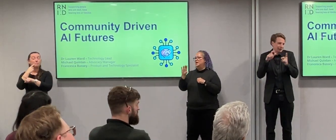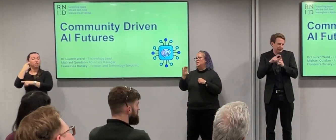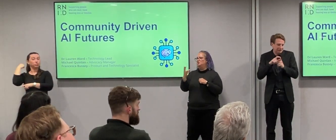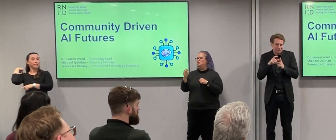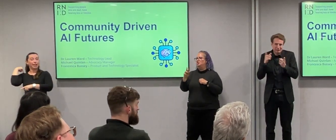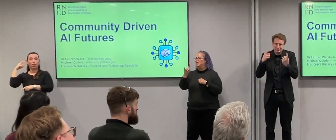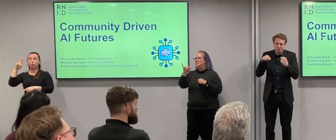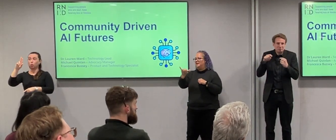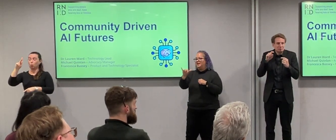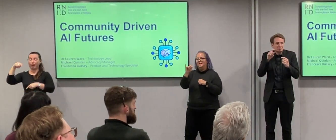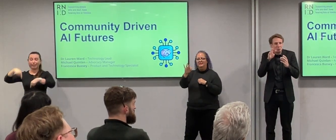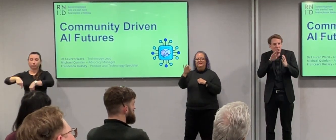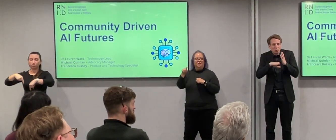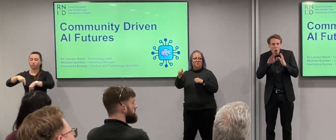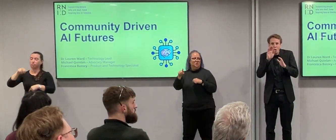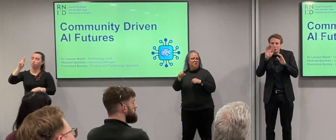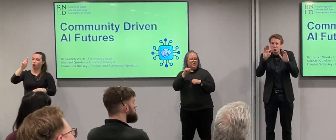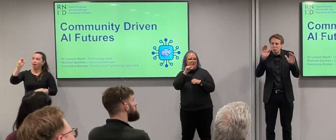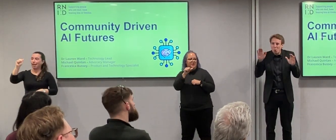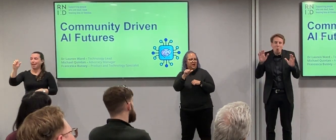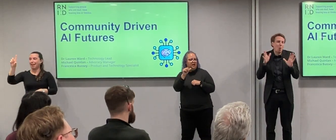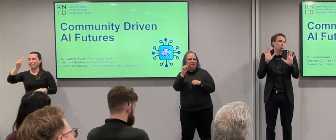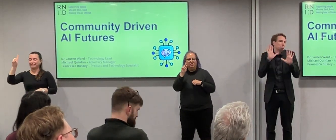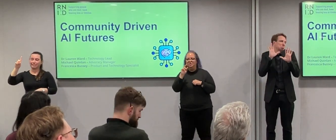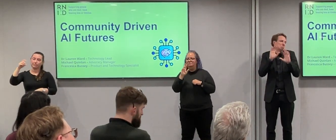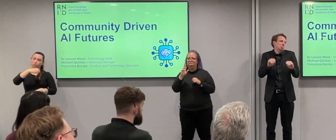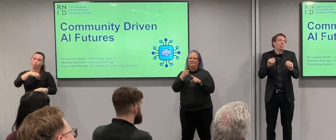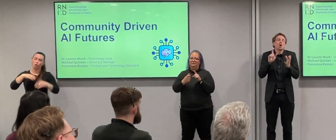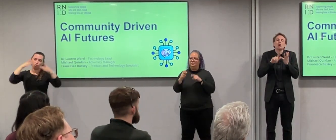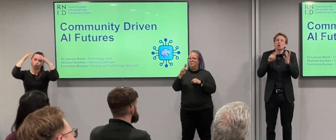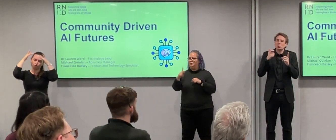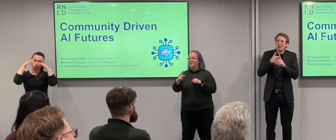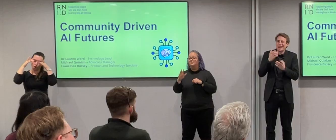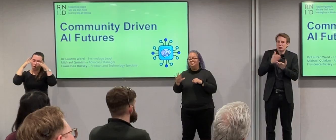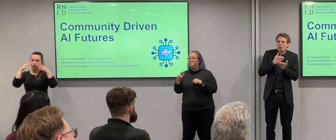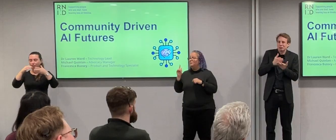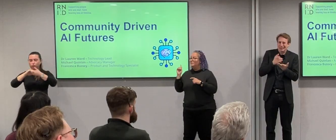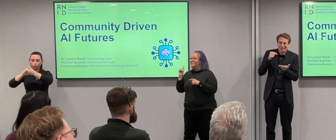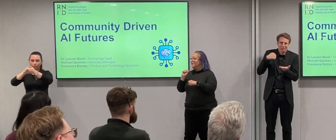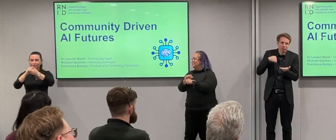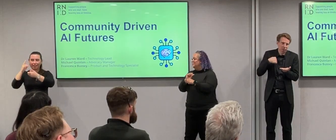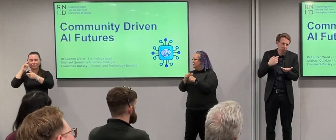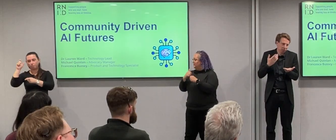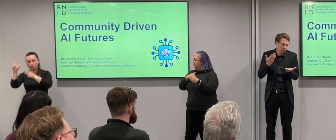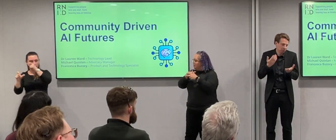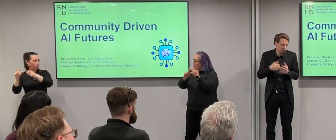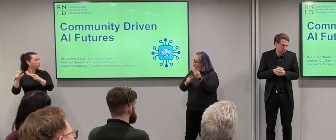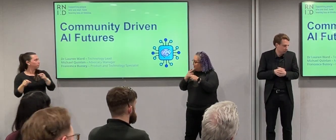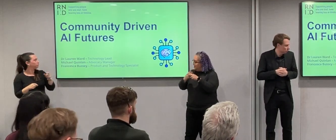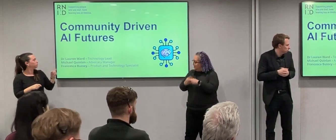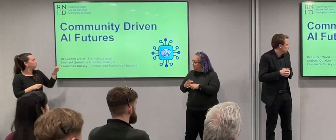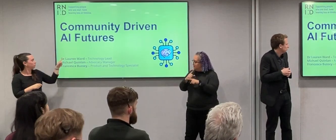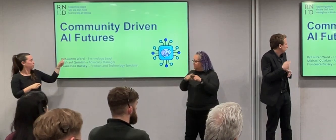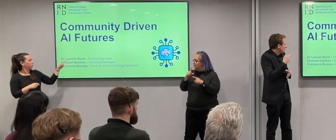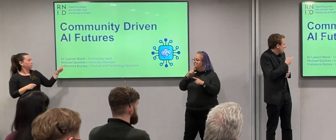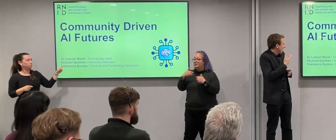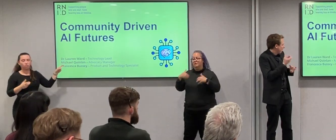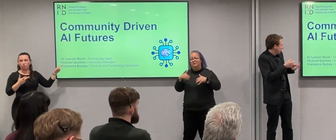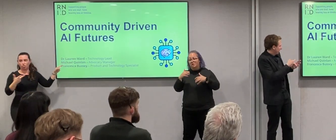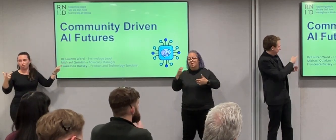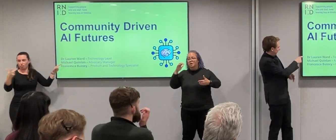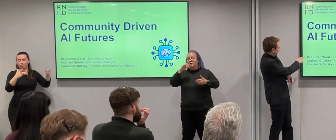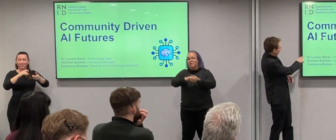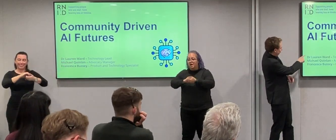who are from overseas. And this piece of work has 3 names there, but it is a substantial collaboration between